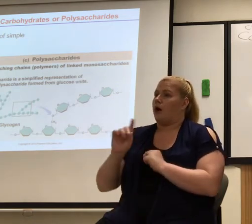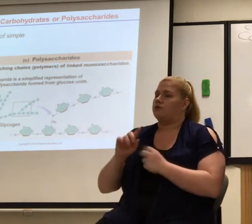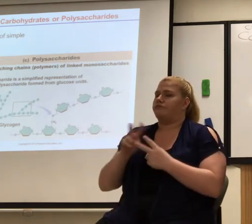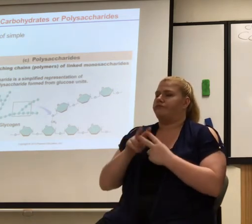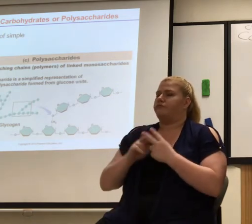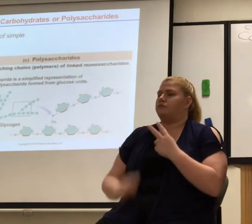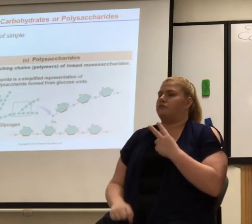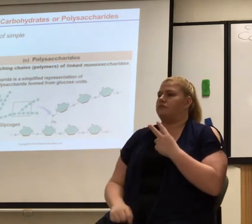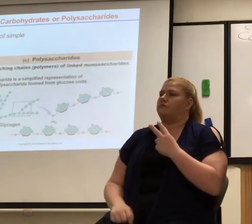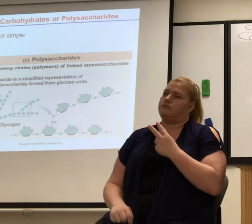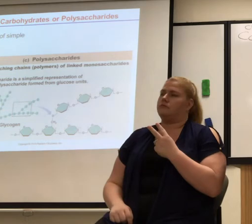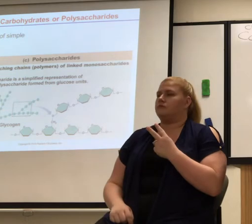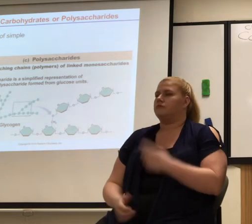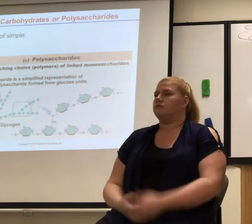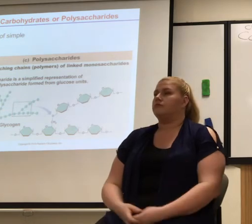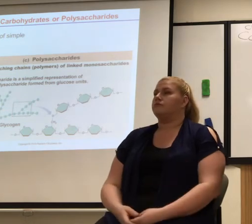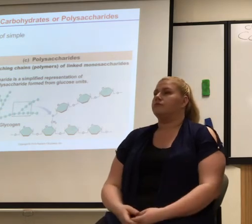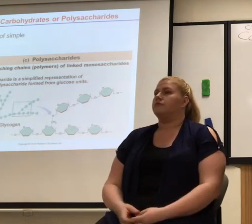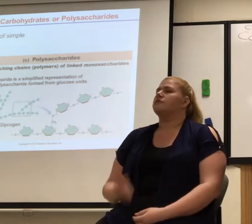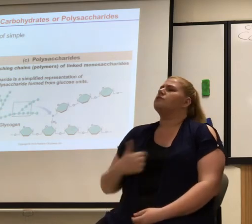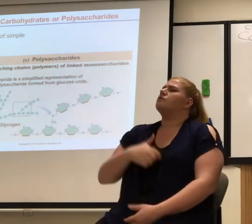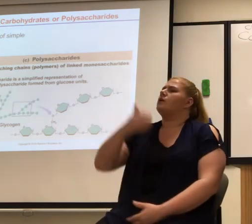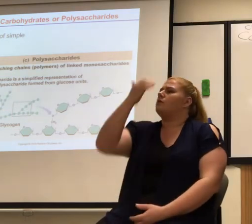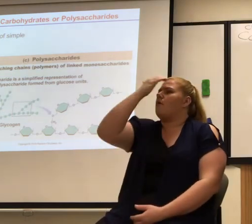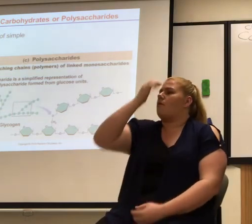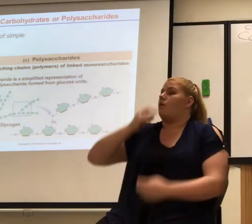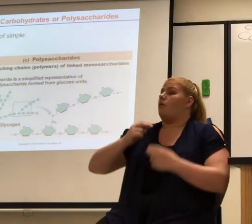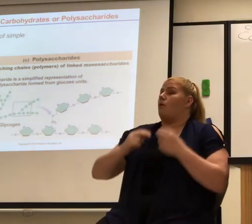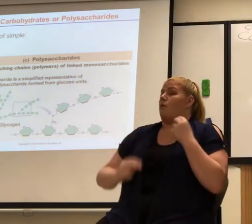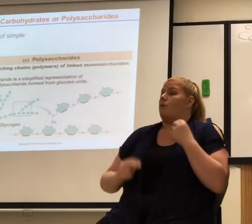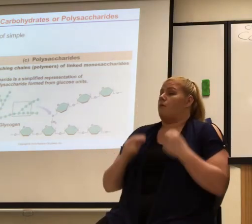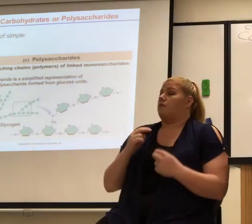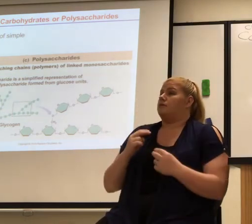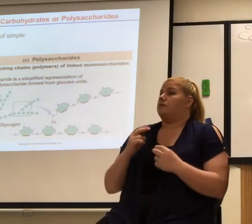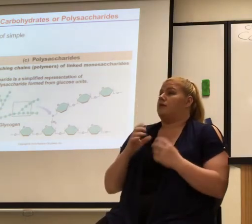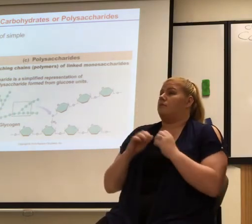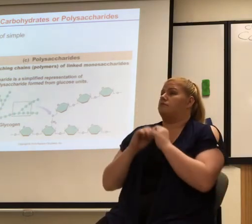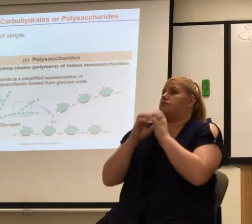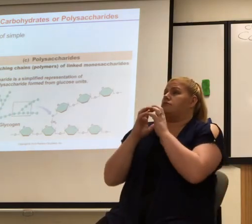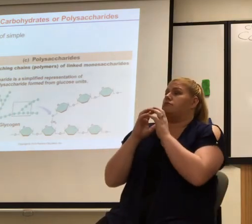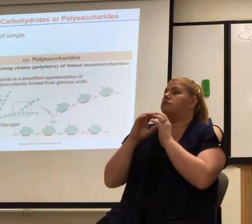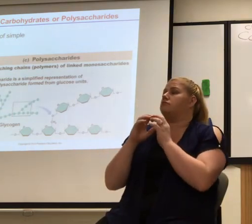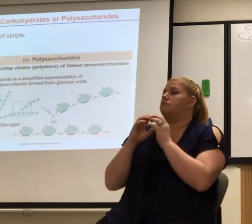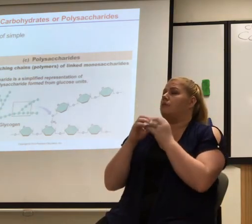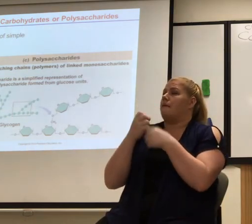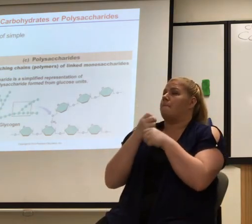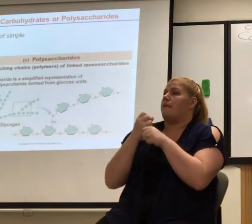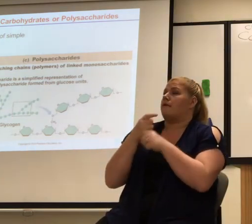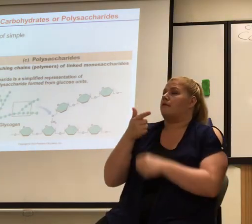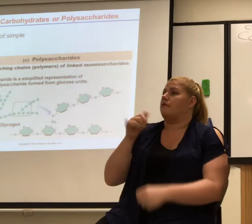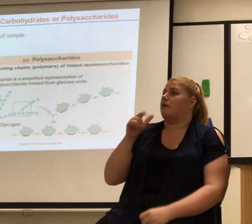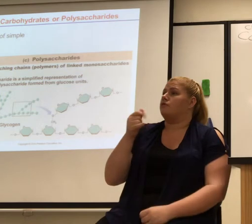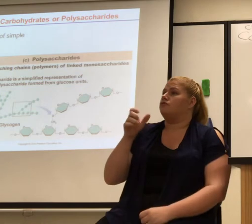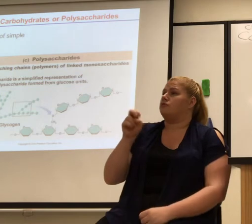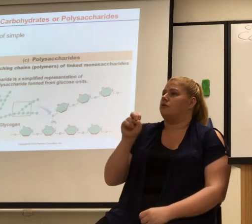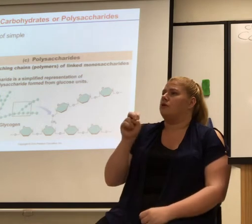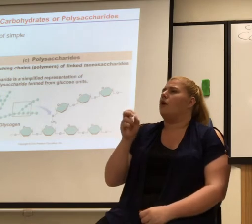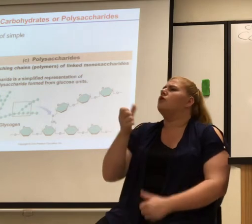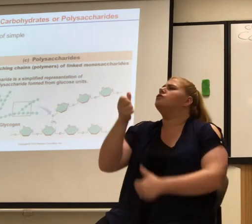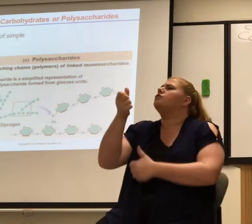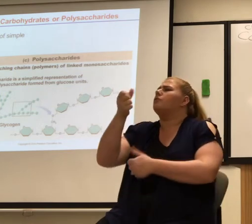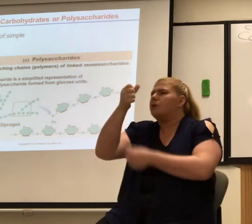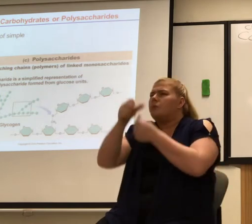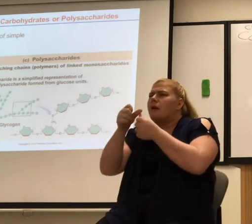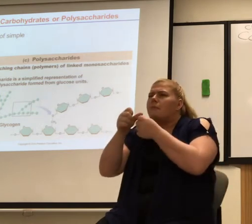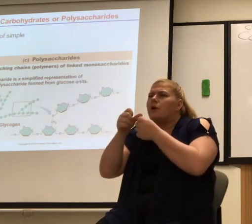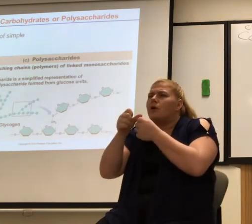And we learn the hormones that form glycogen. Which one took the monomers and linked them on